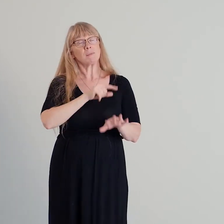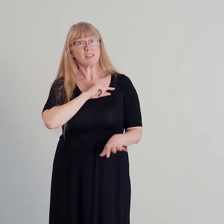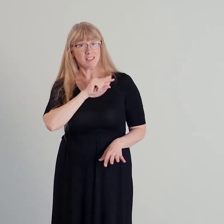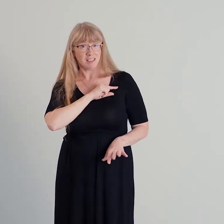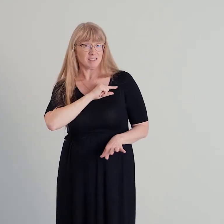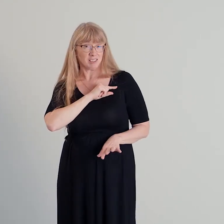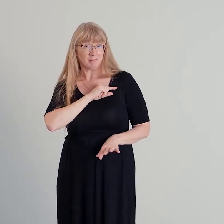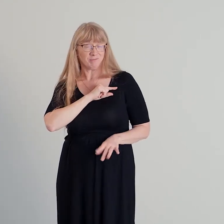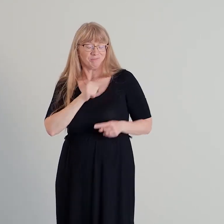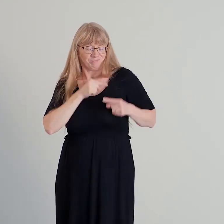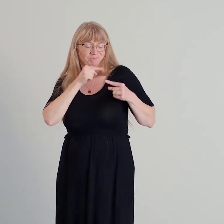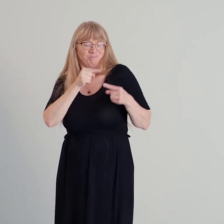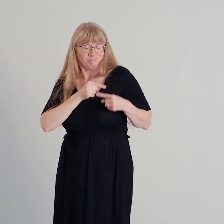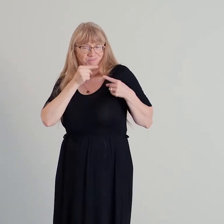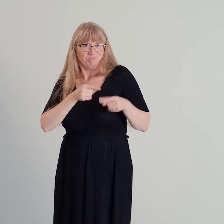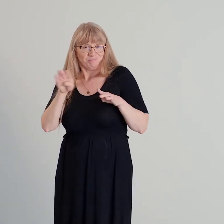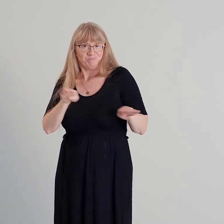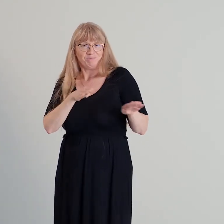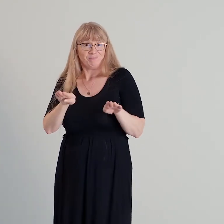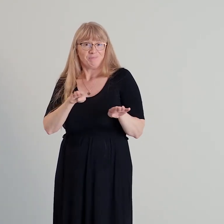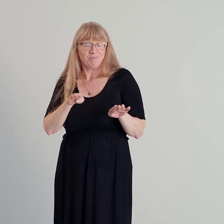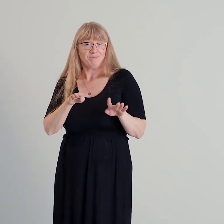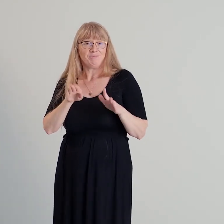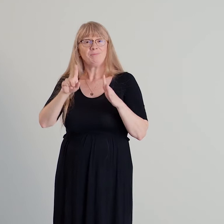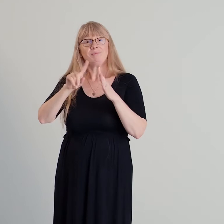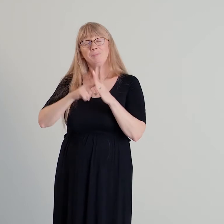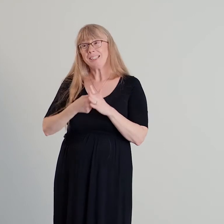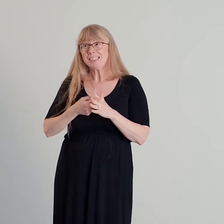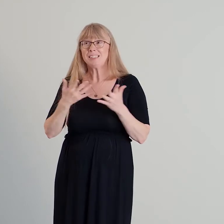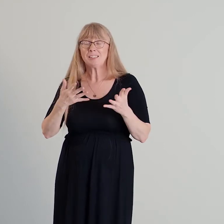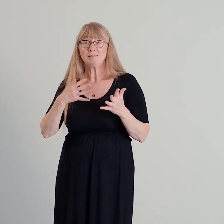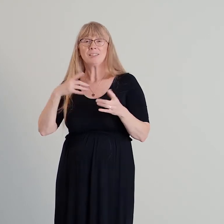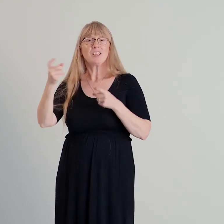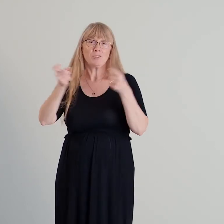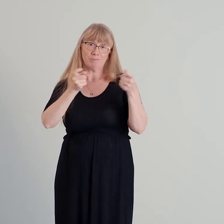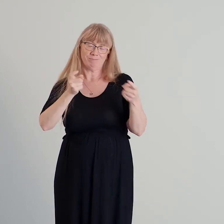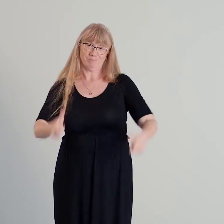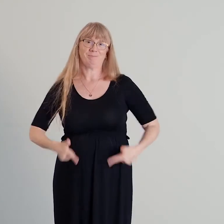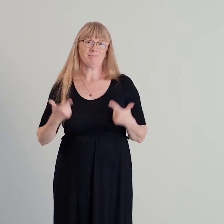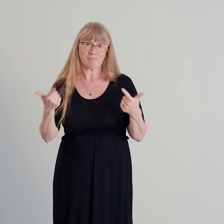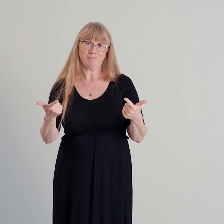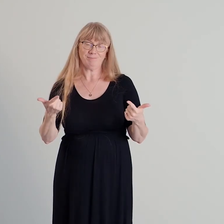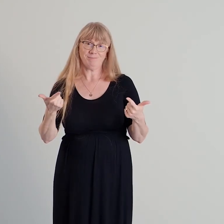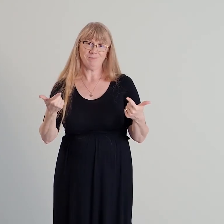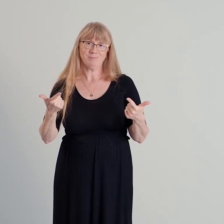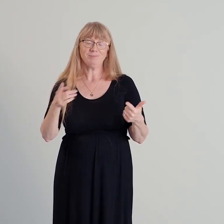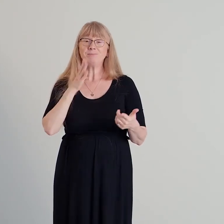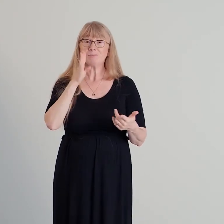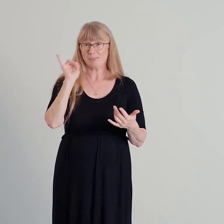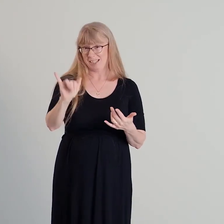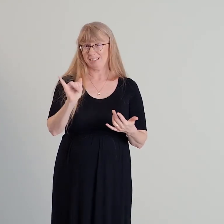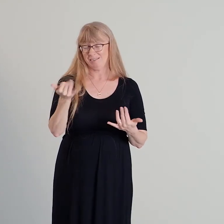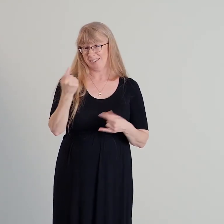guilt and the struggle with our behavior begins to take really control of our lives. And that's what we're talking about